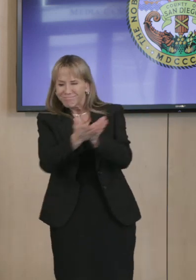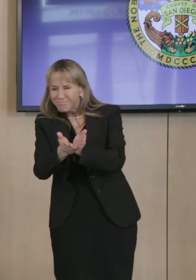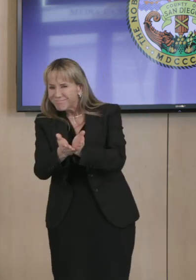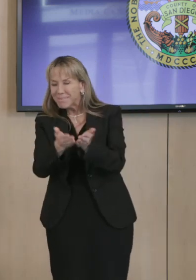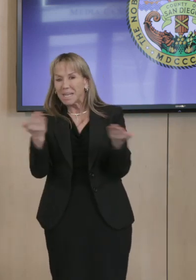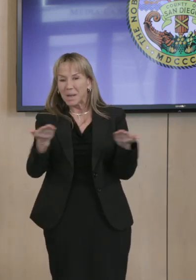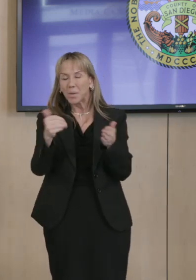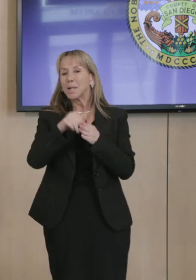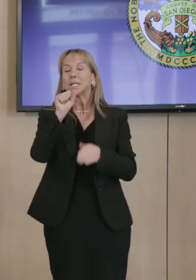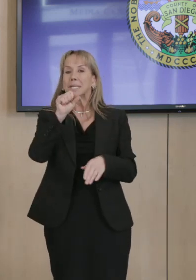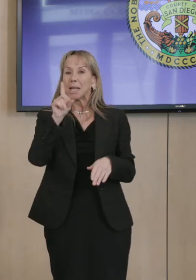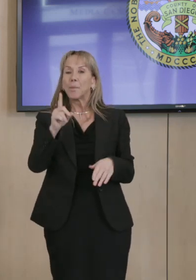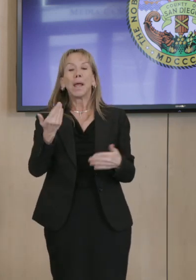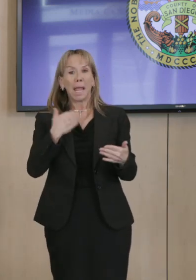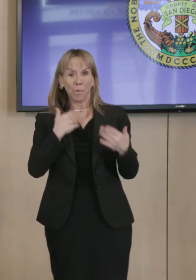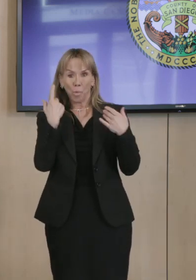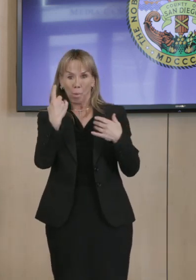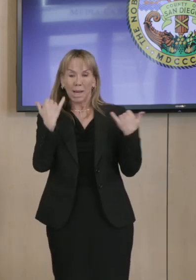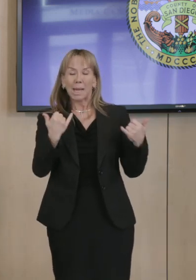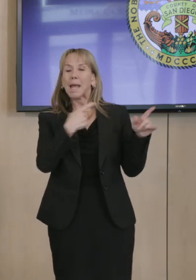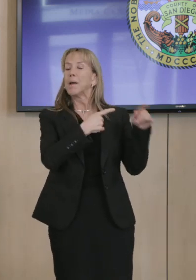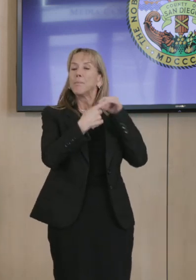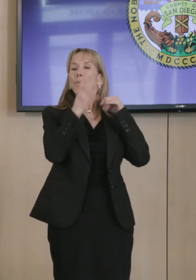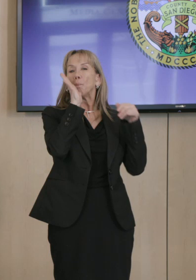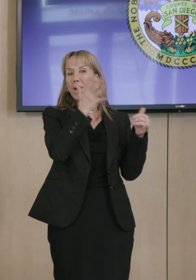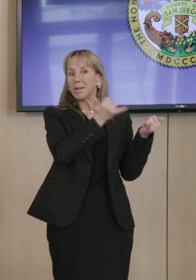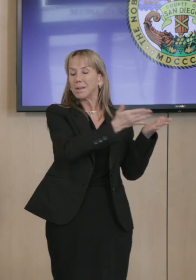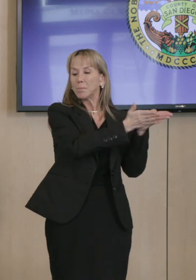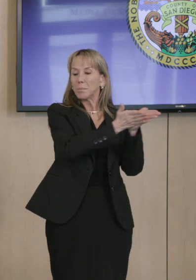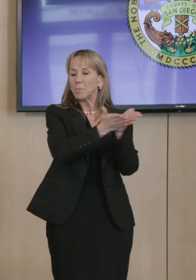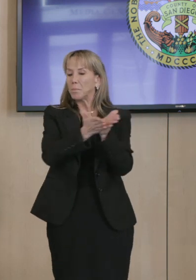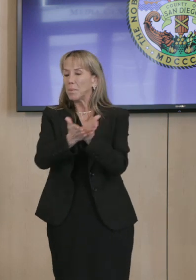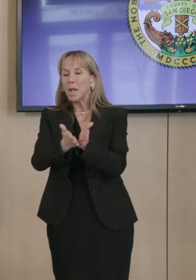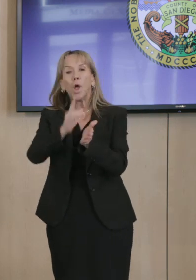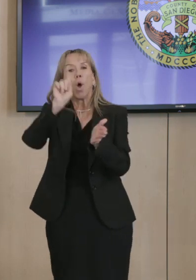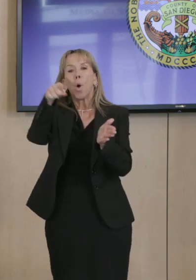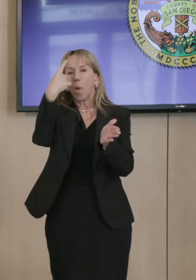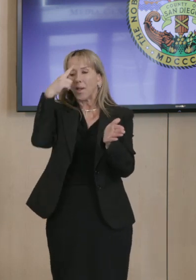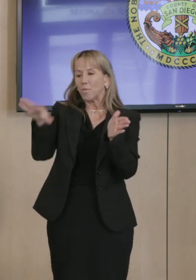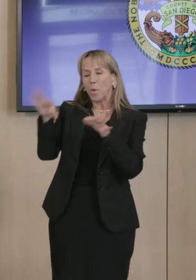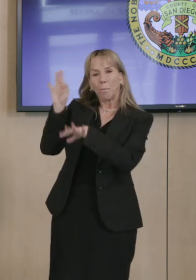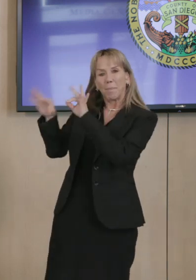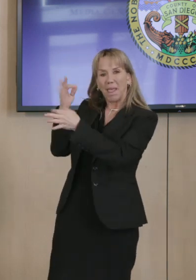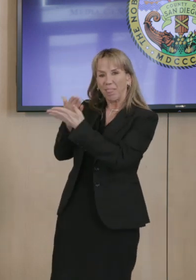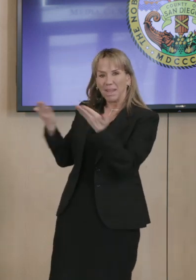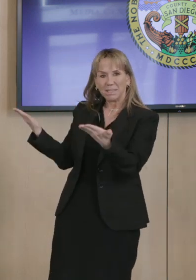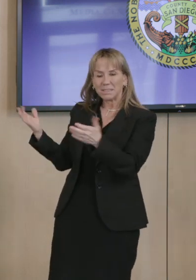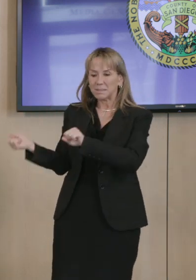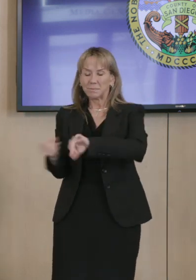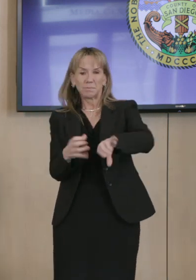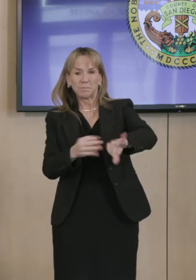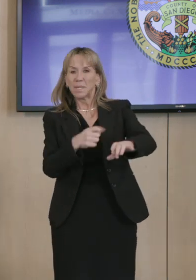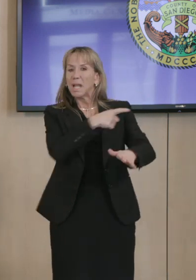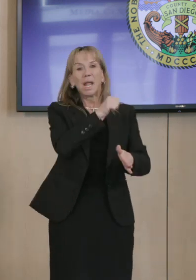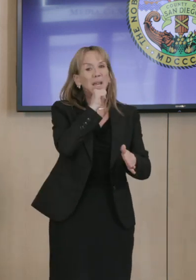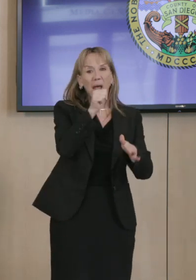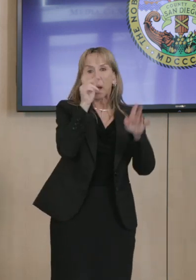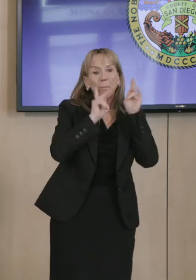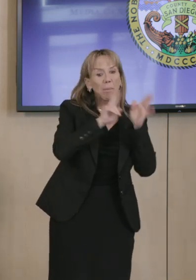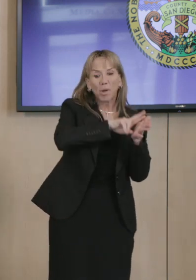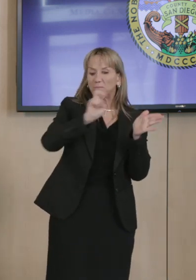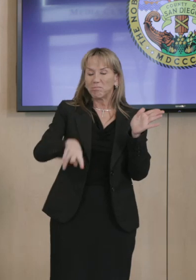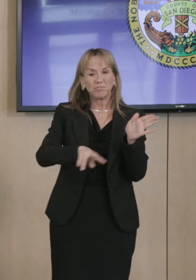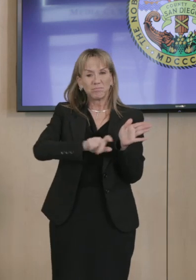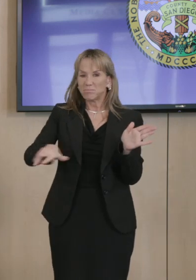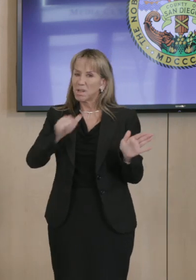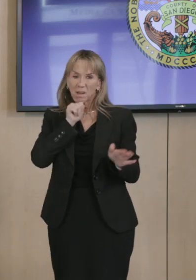There is one ship, the Westerdam, that will be coming in merely for supplies, will not be actually disembarking any individuals, and two